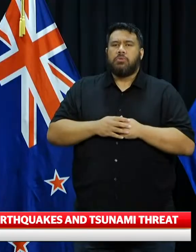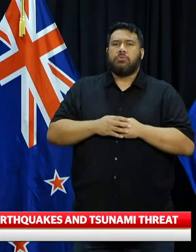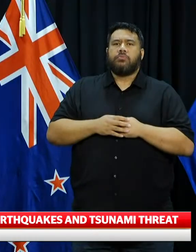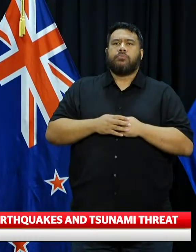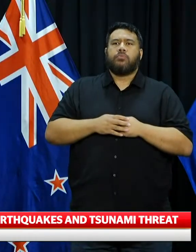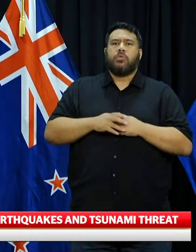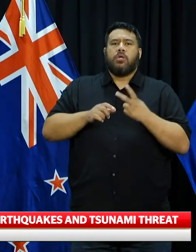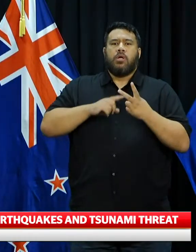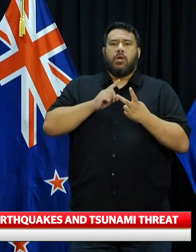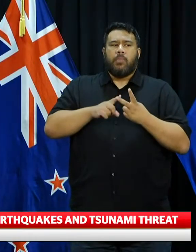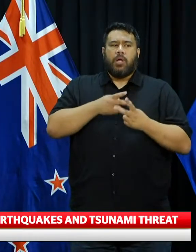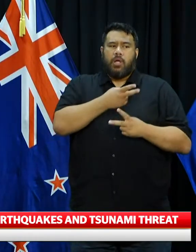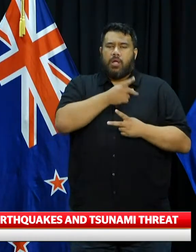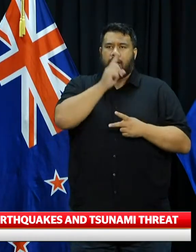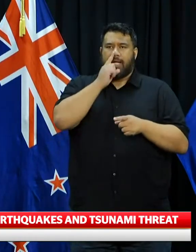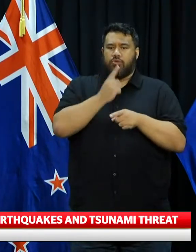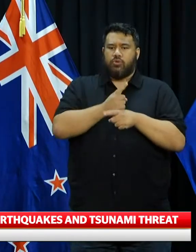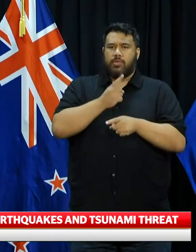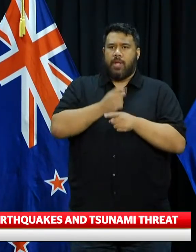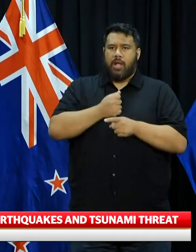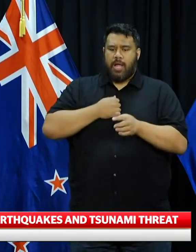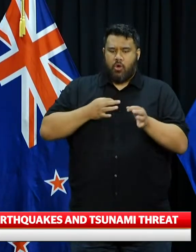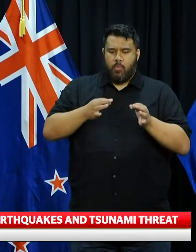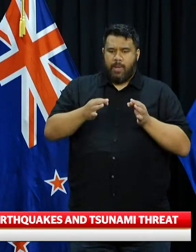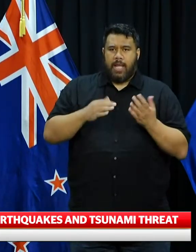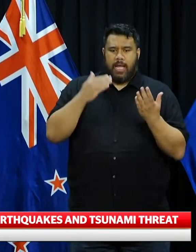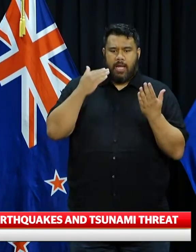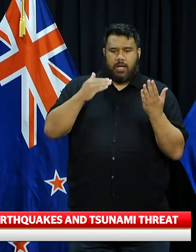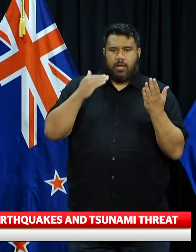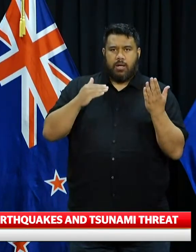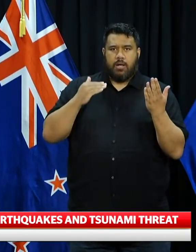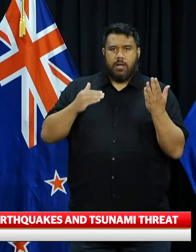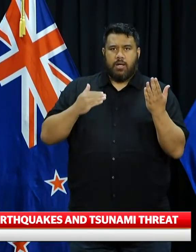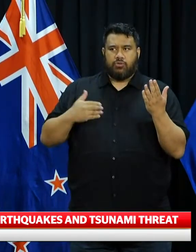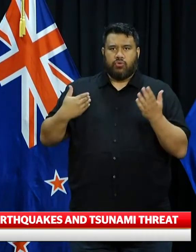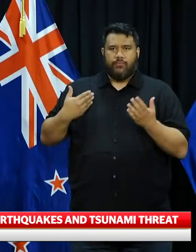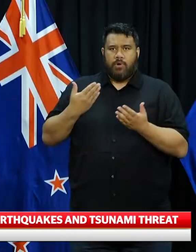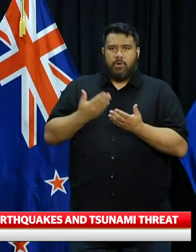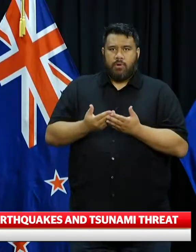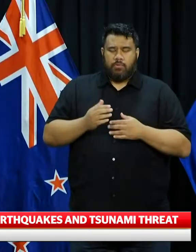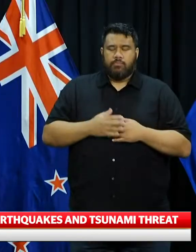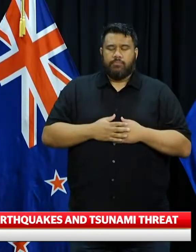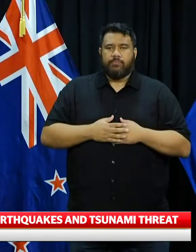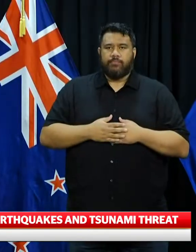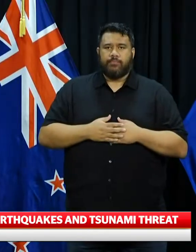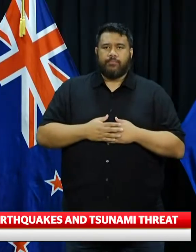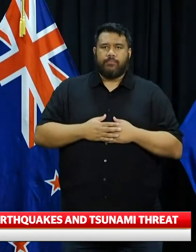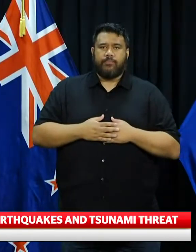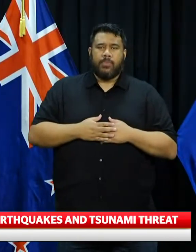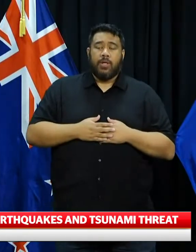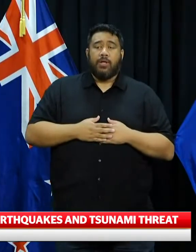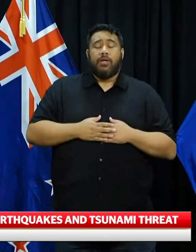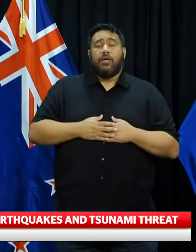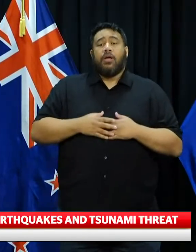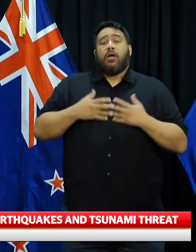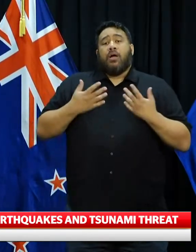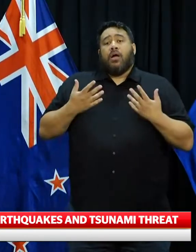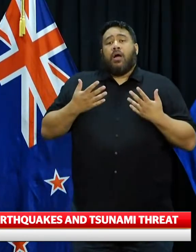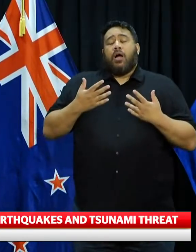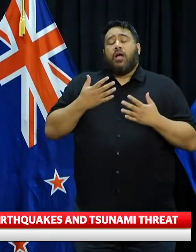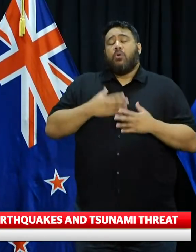the approach to this event has been managed. But first I do want to acknowledge the people of